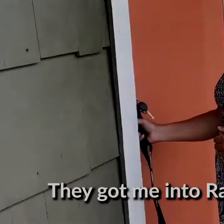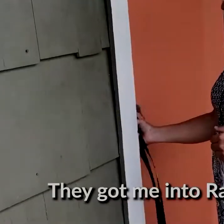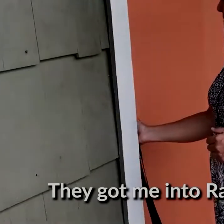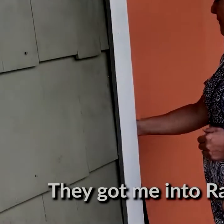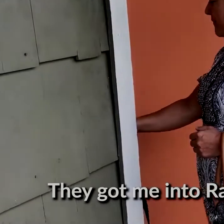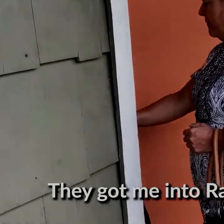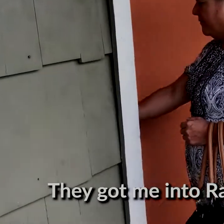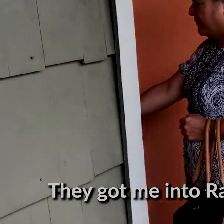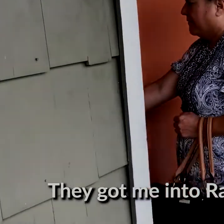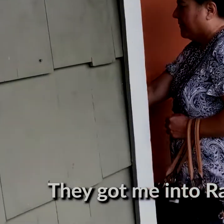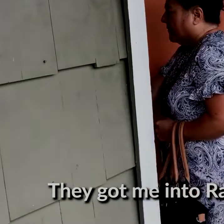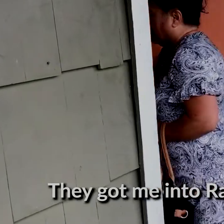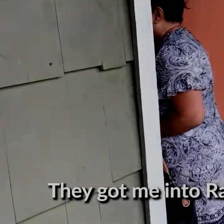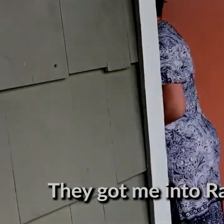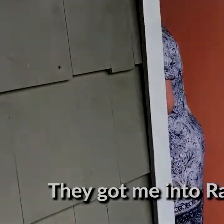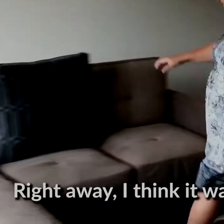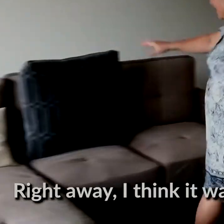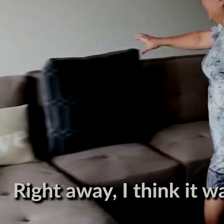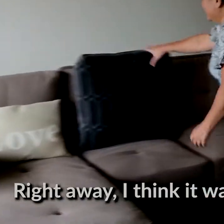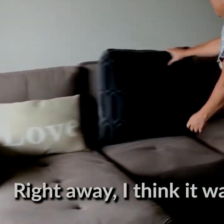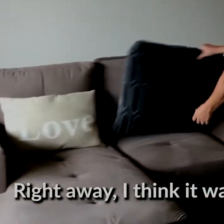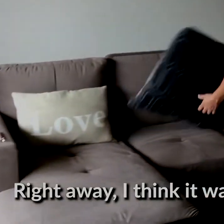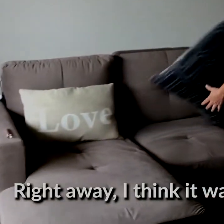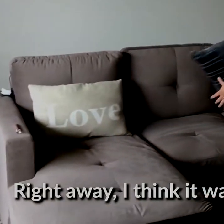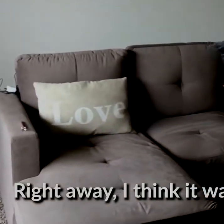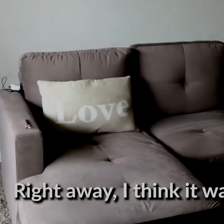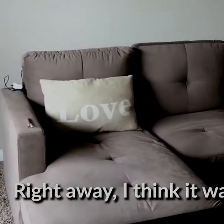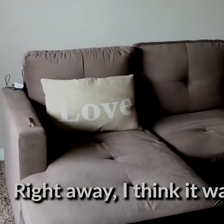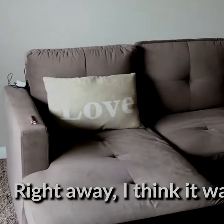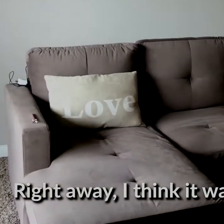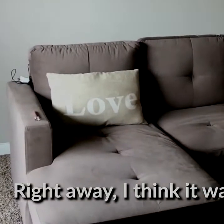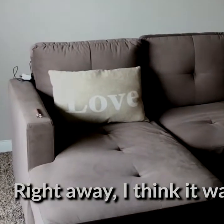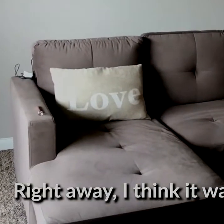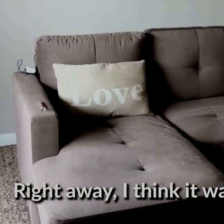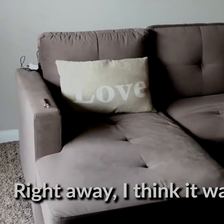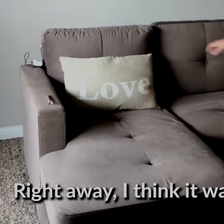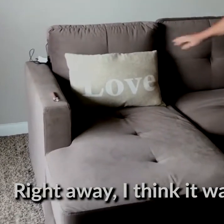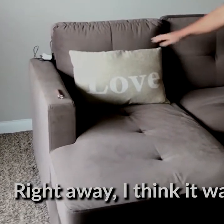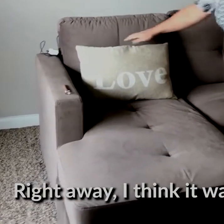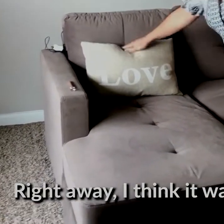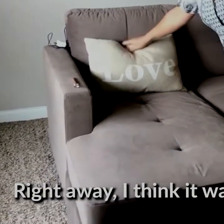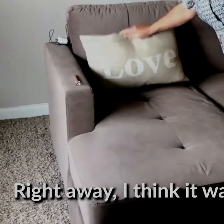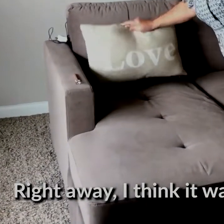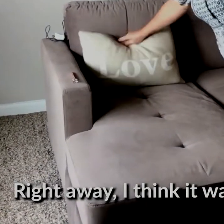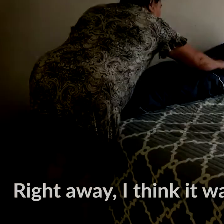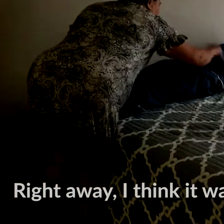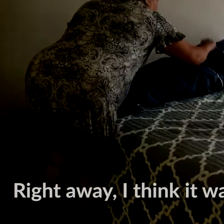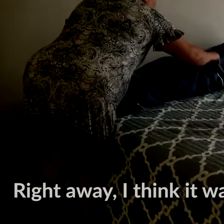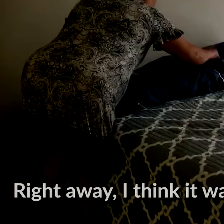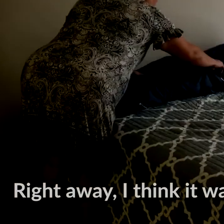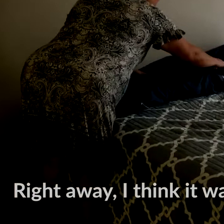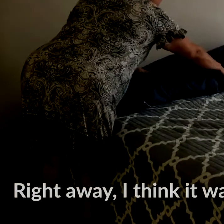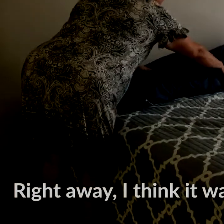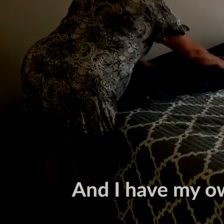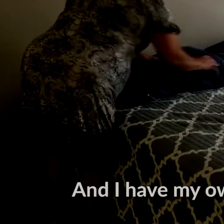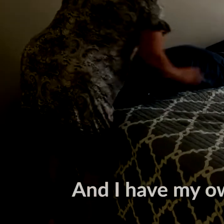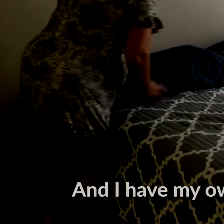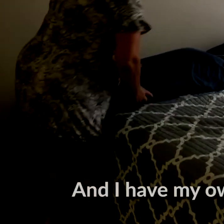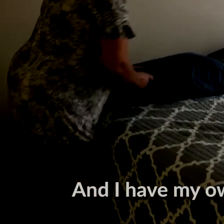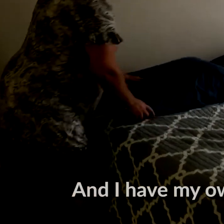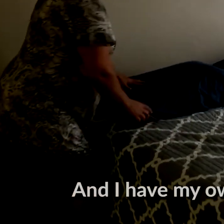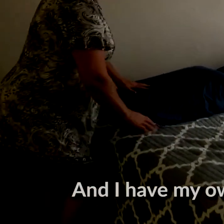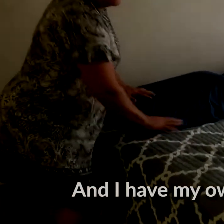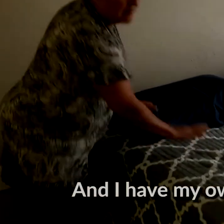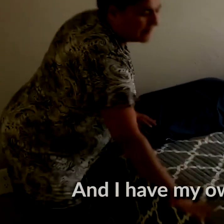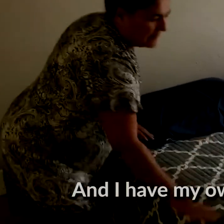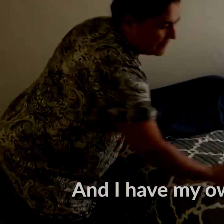They got me into rapid rehousing, and right away, I think it was 8, maybe 9 weeks, and